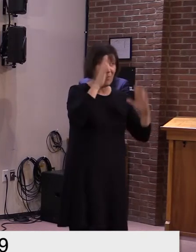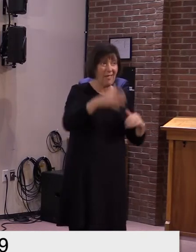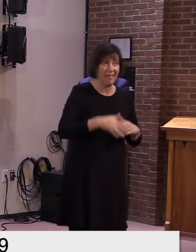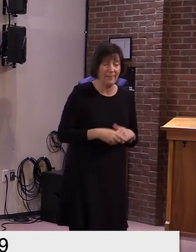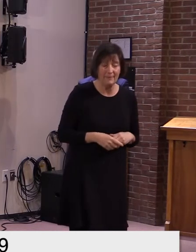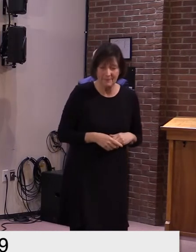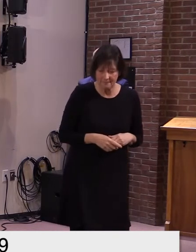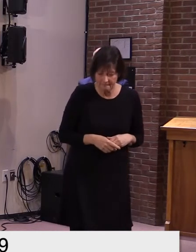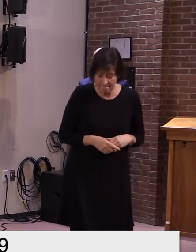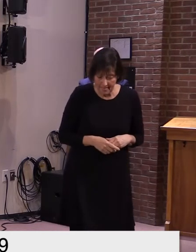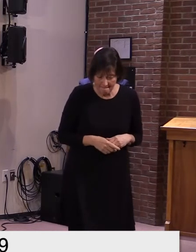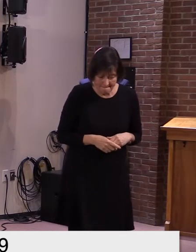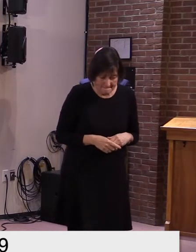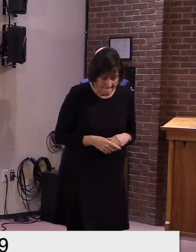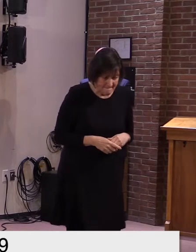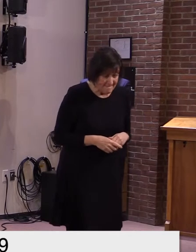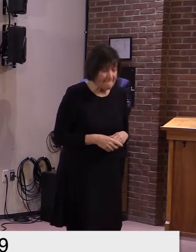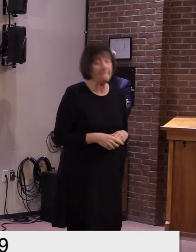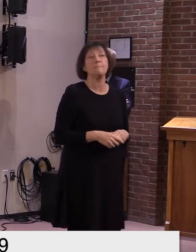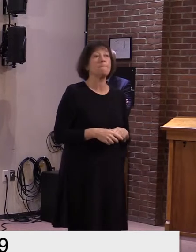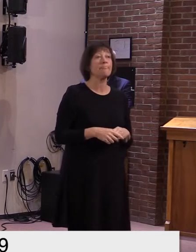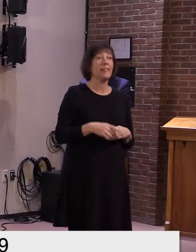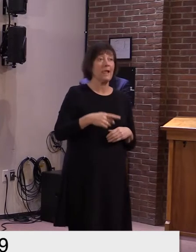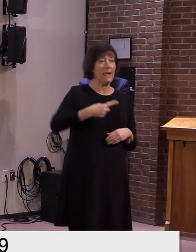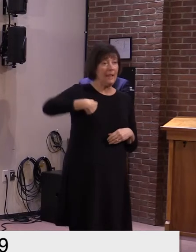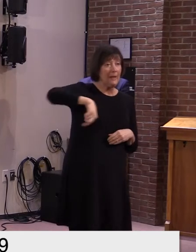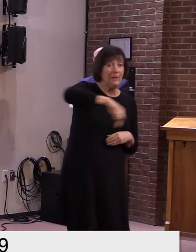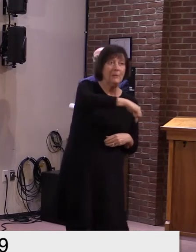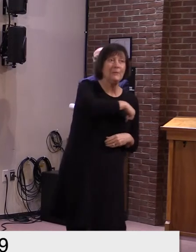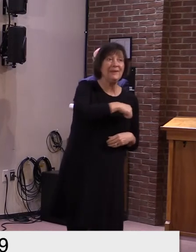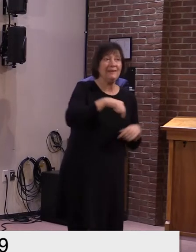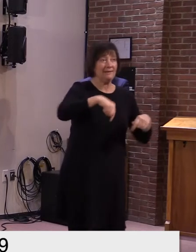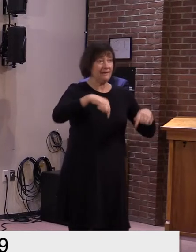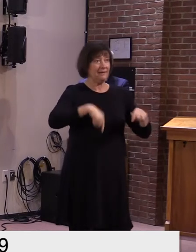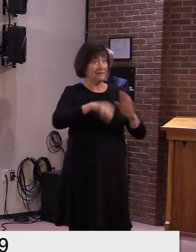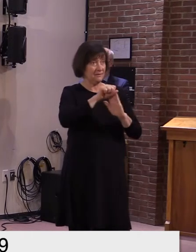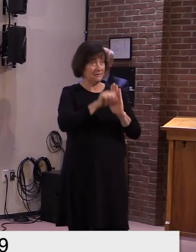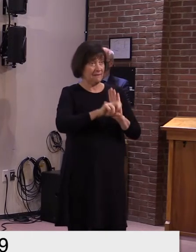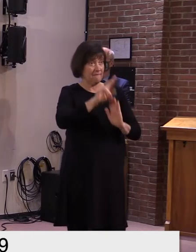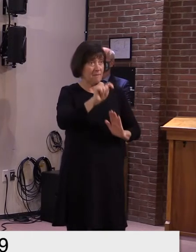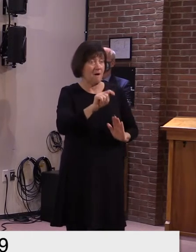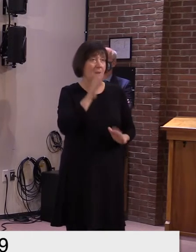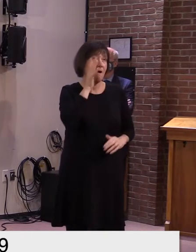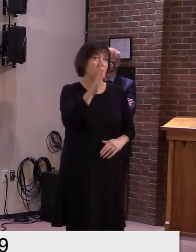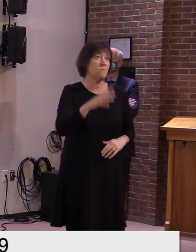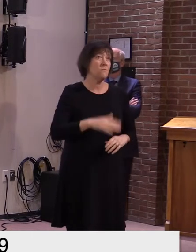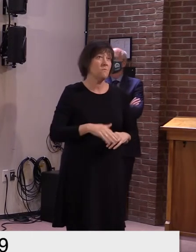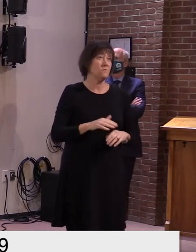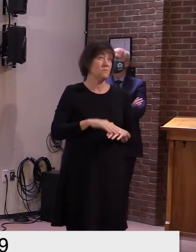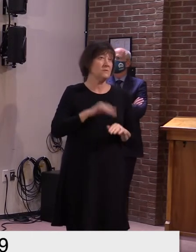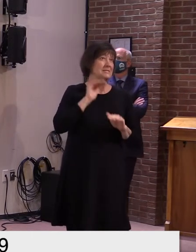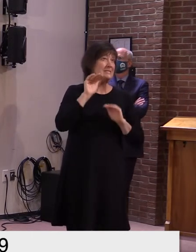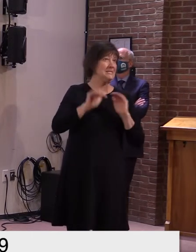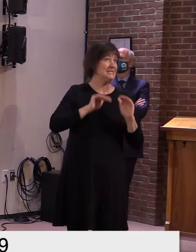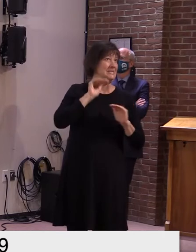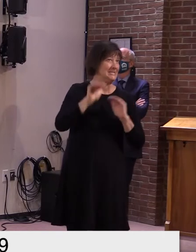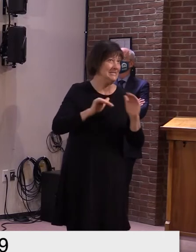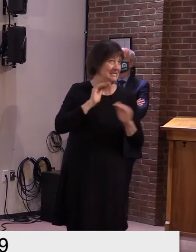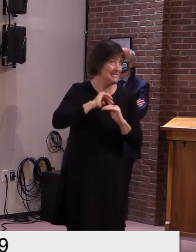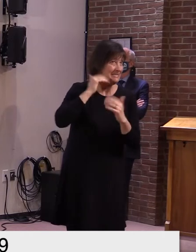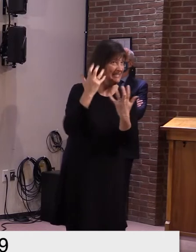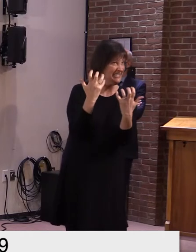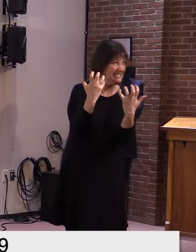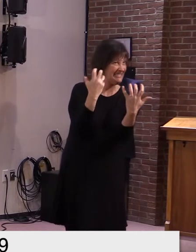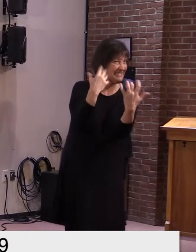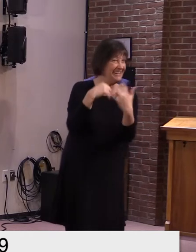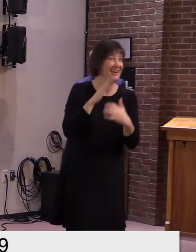helpful. But we'll be presenting, you know, we are going to play the cards we're dealt. As